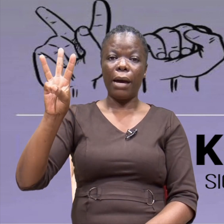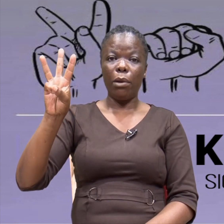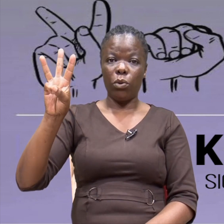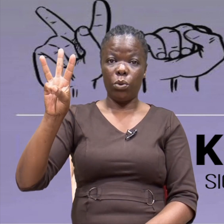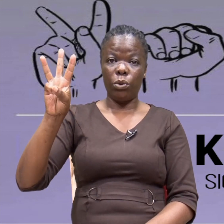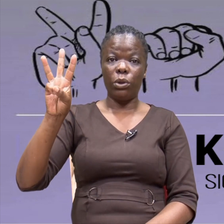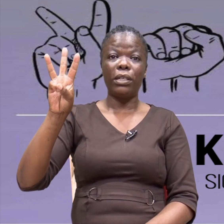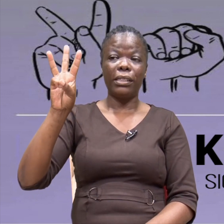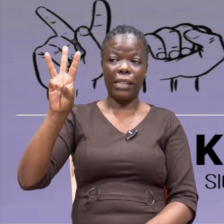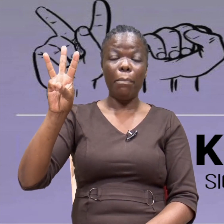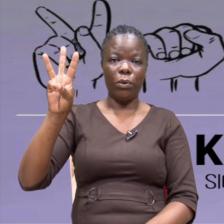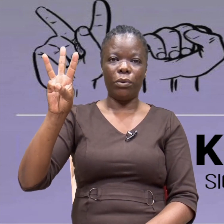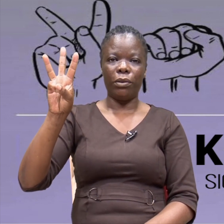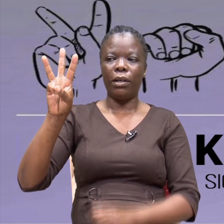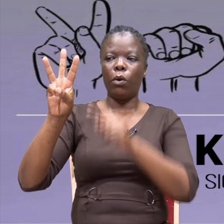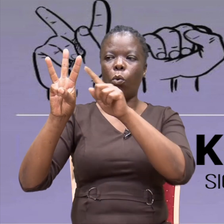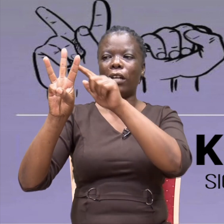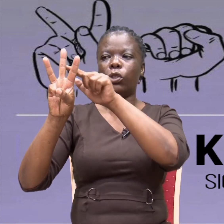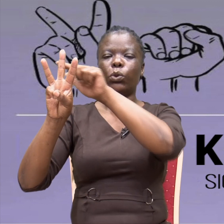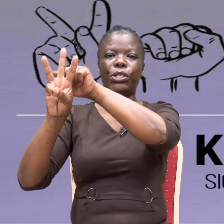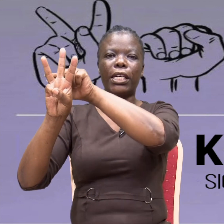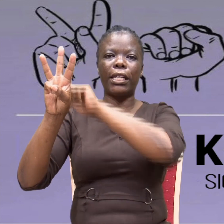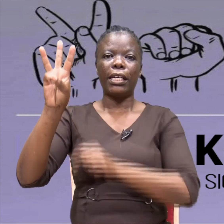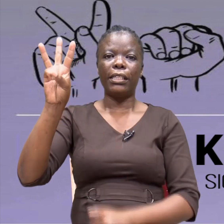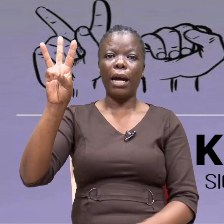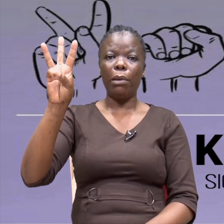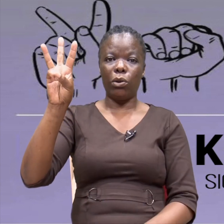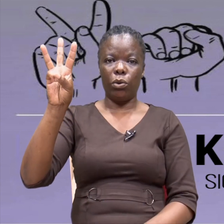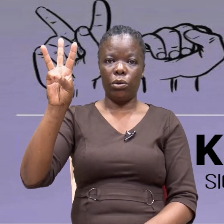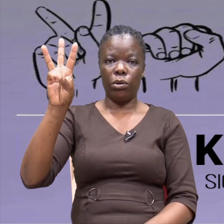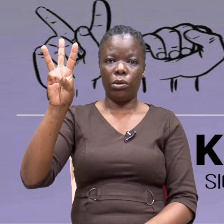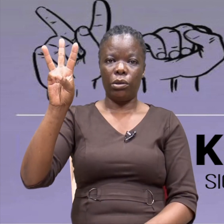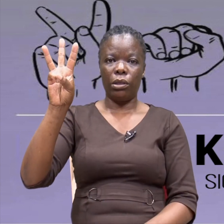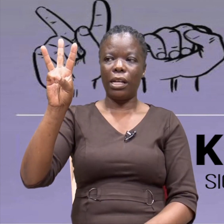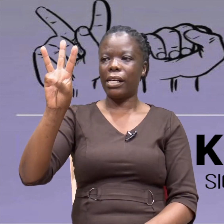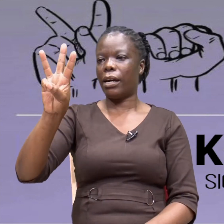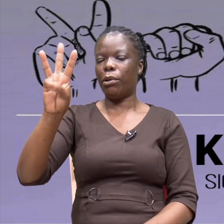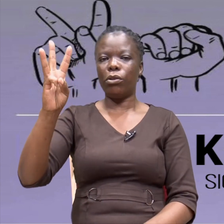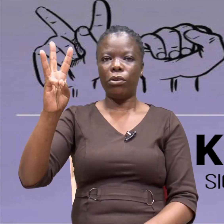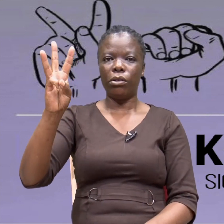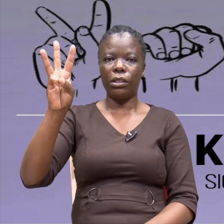W. W. 1, 2, 3. W. That's a W.